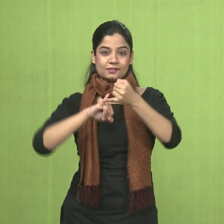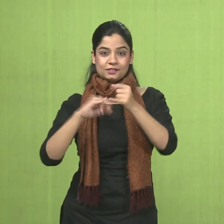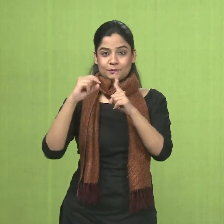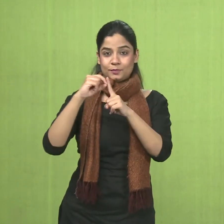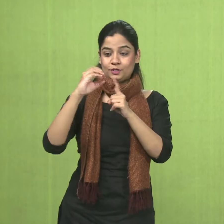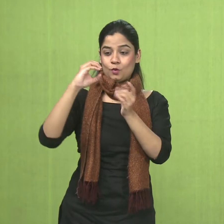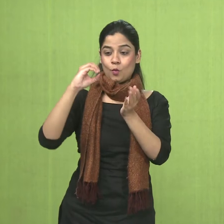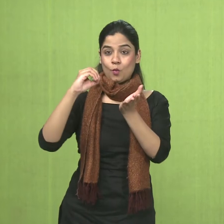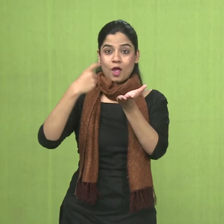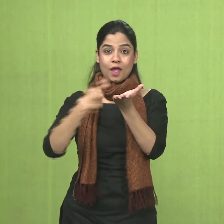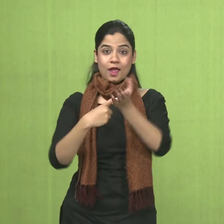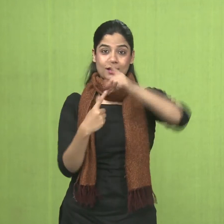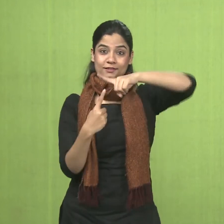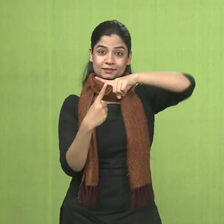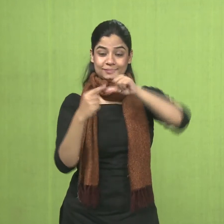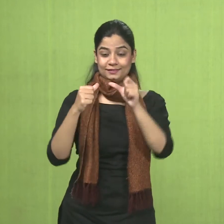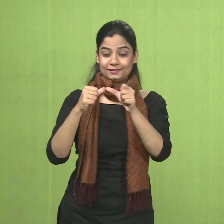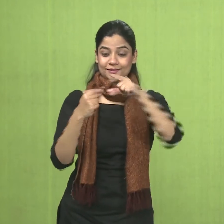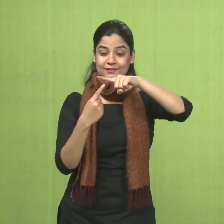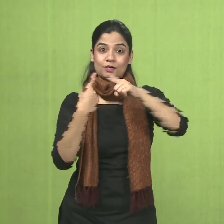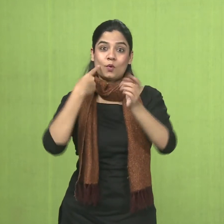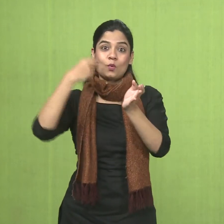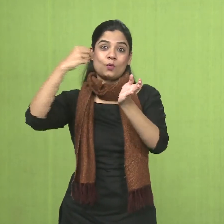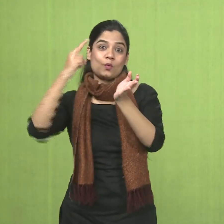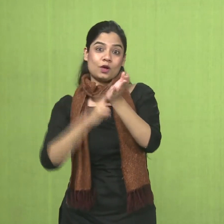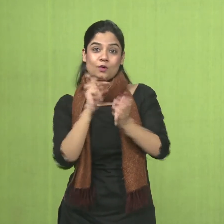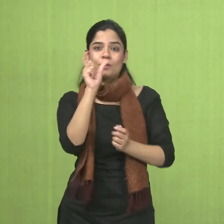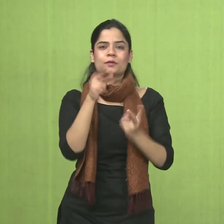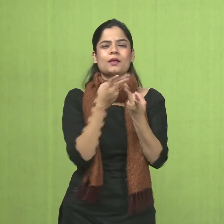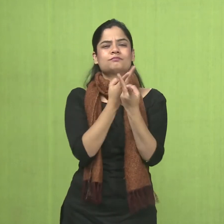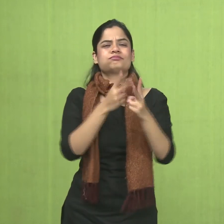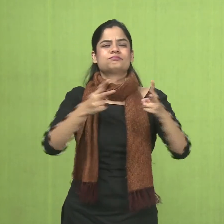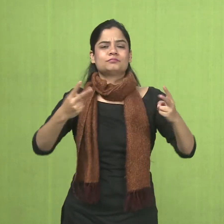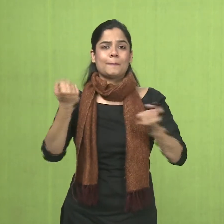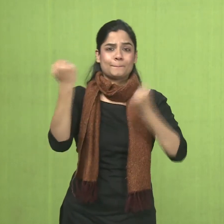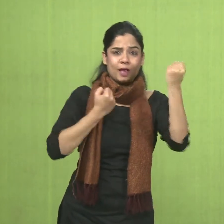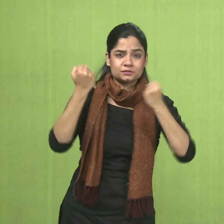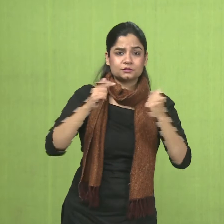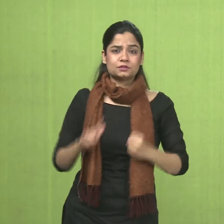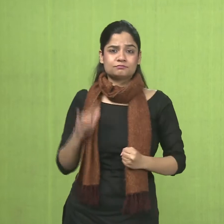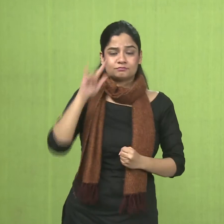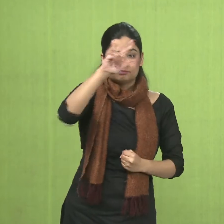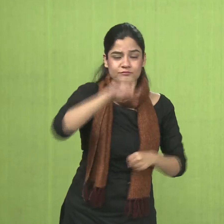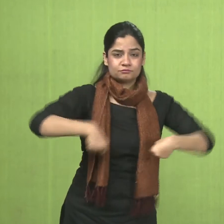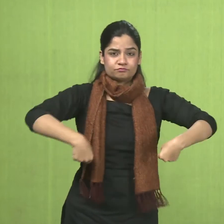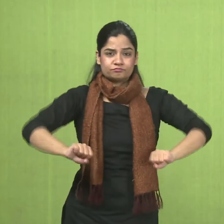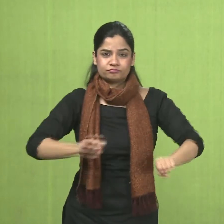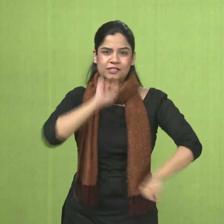Transportation, the movement of persons via with different vehicles, as you can see in the picture, that's called